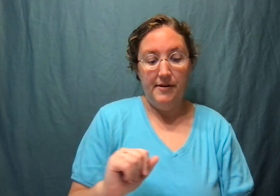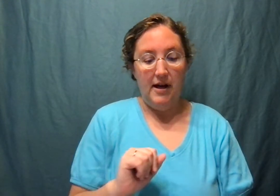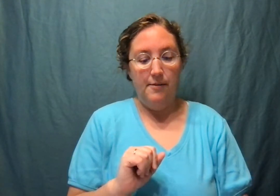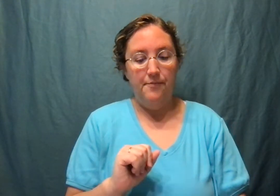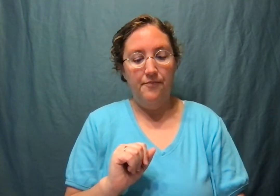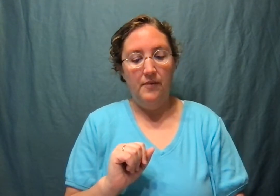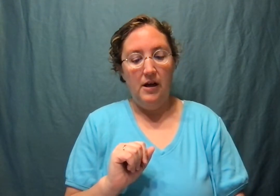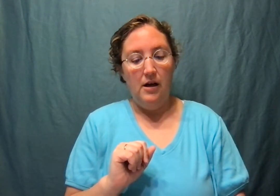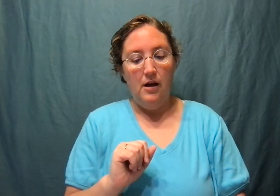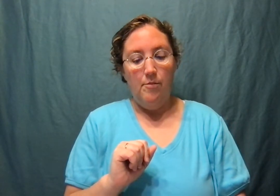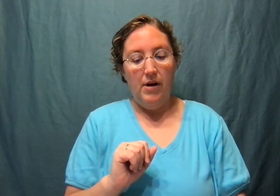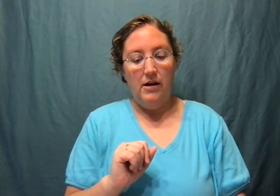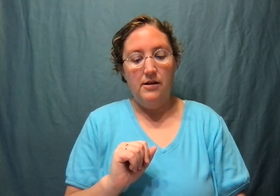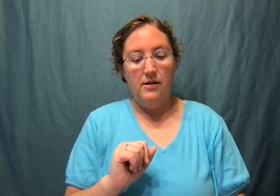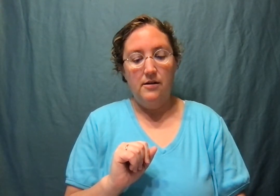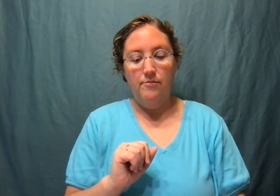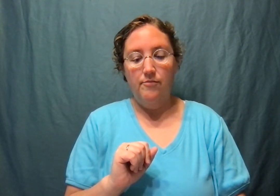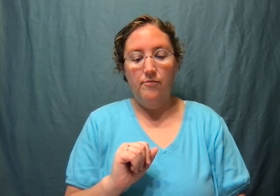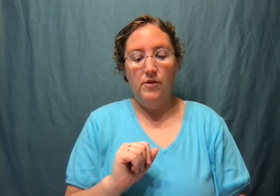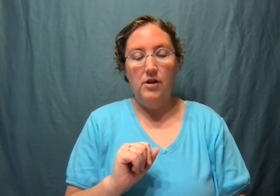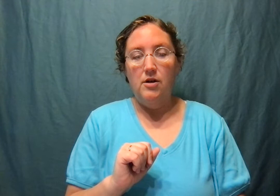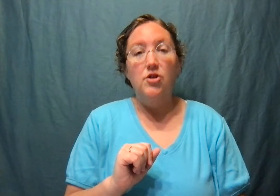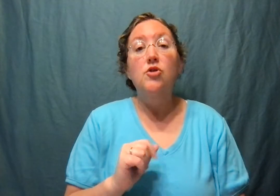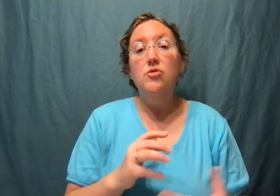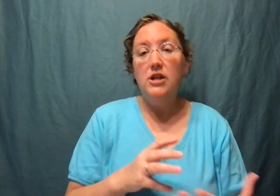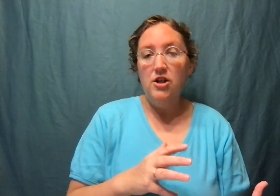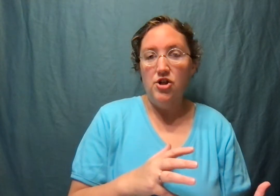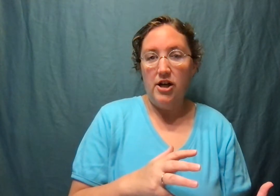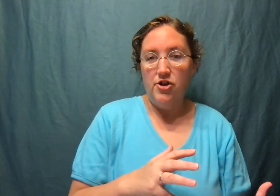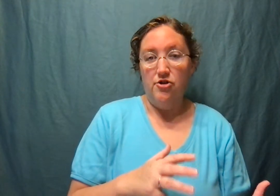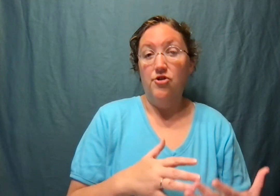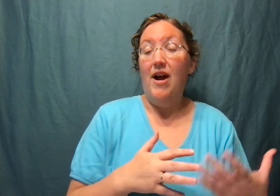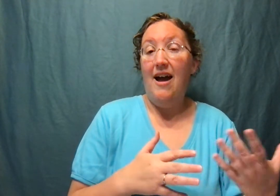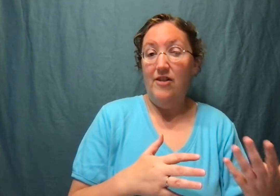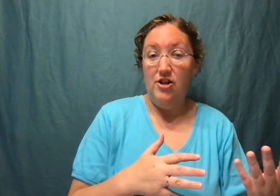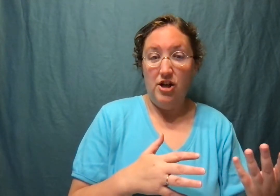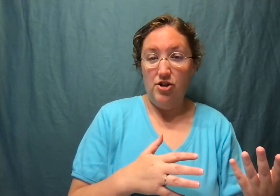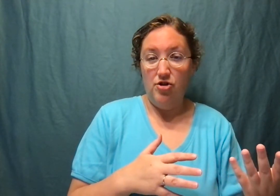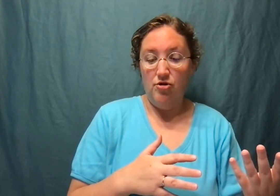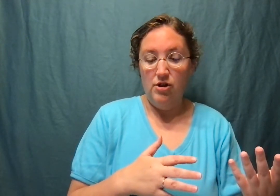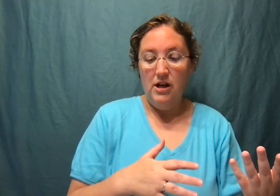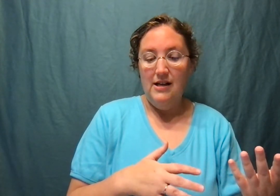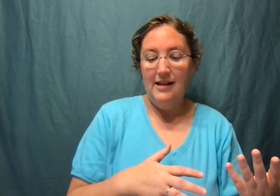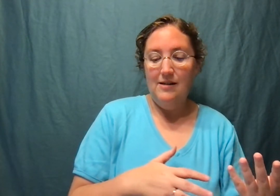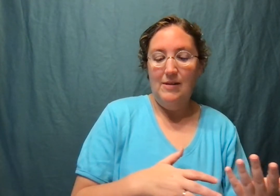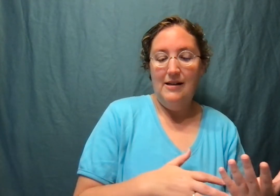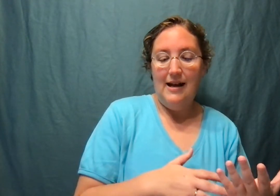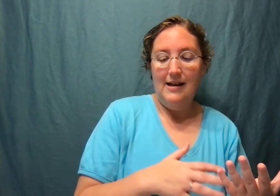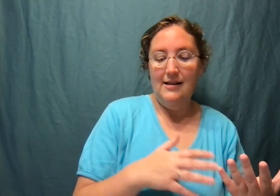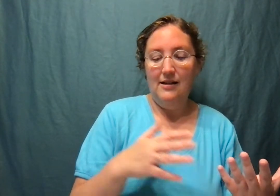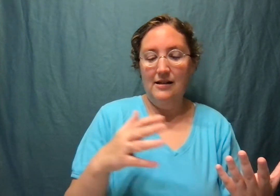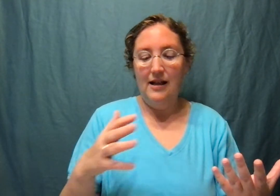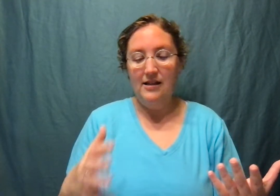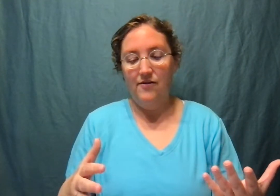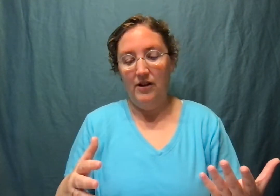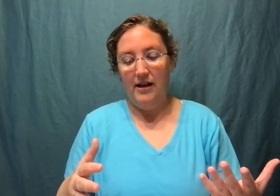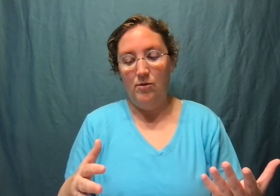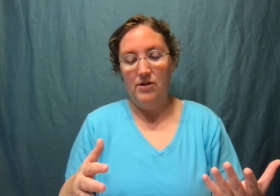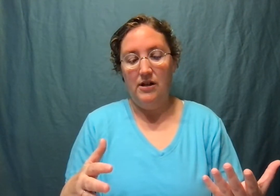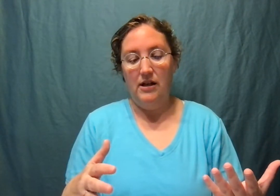that. But using gestures or having gestures doesn't mean that ASL is less of a language than